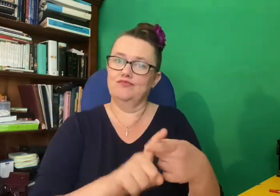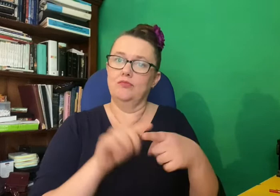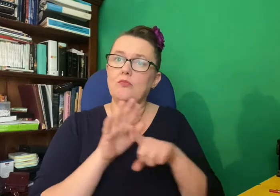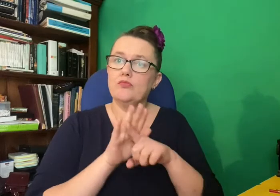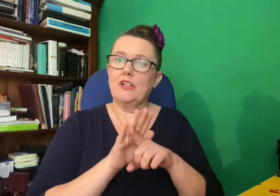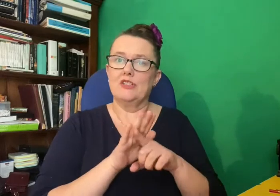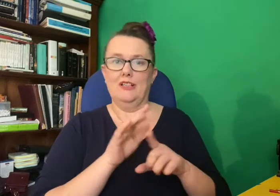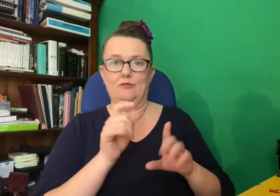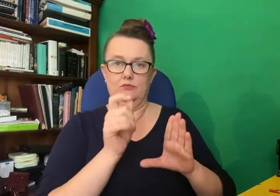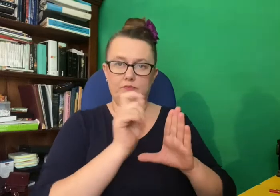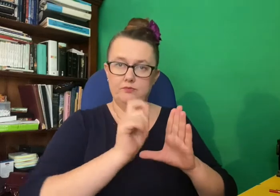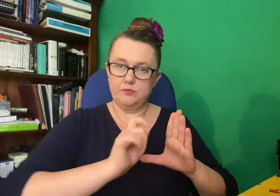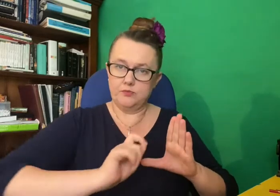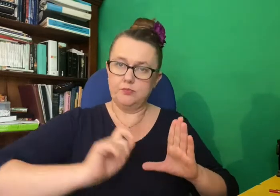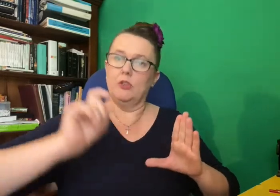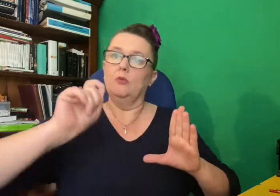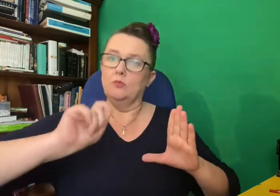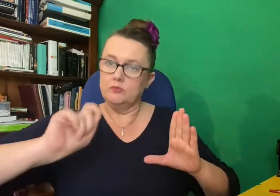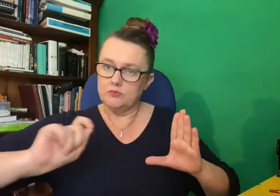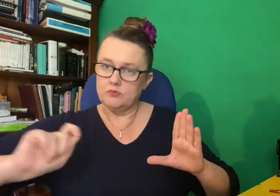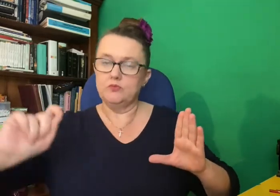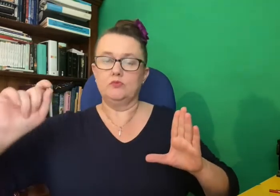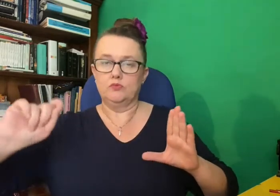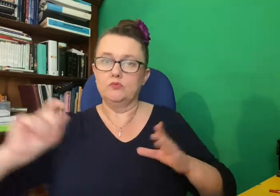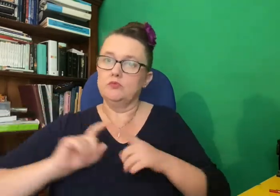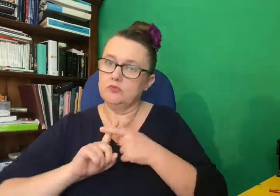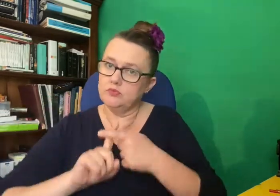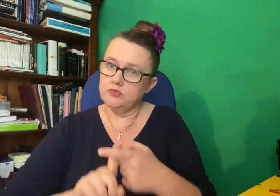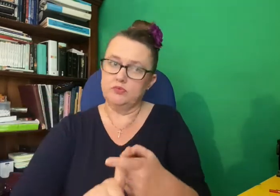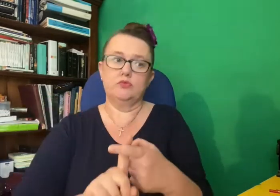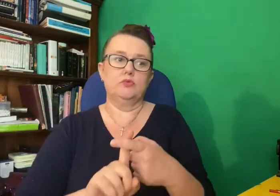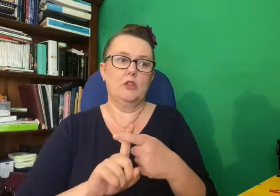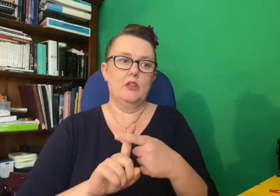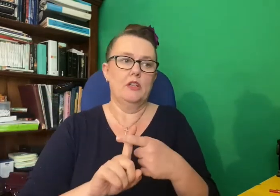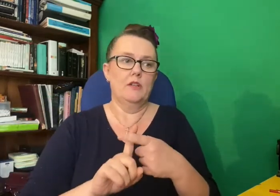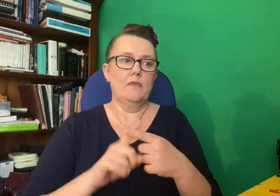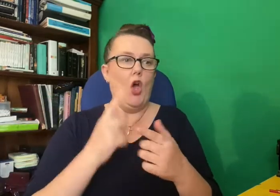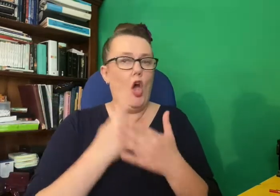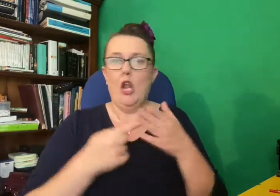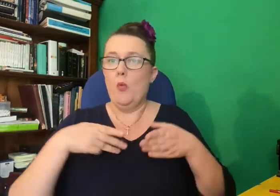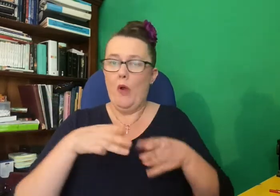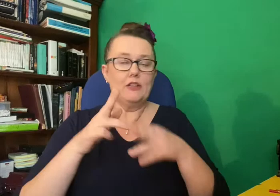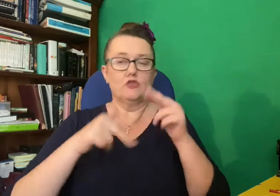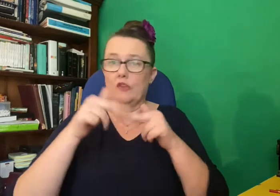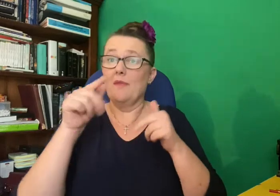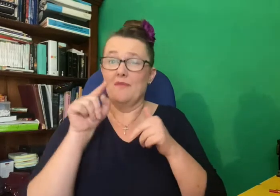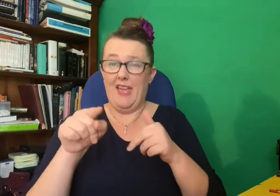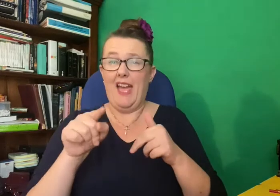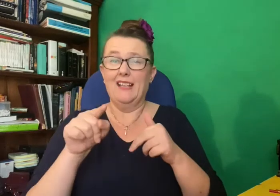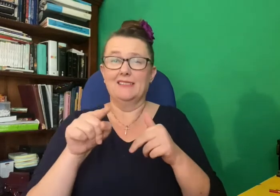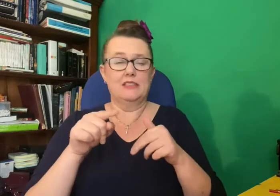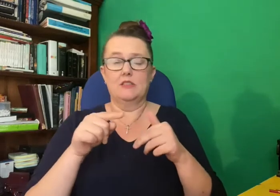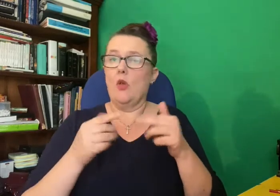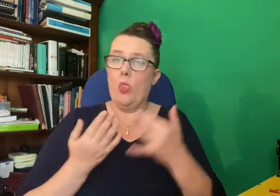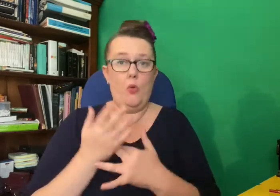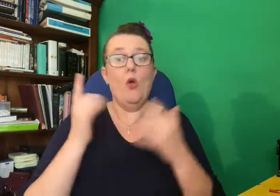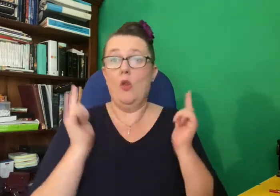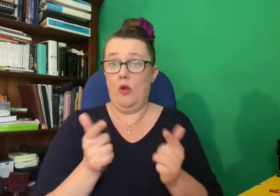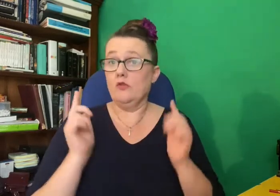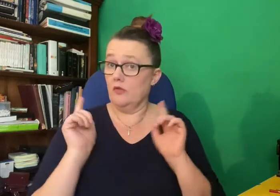a consistent pressure when you're shading. And the only way to develop that is also